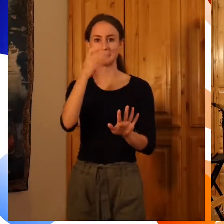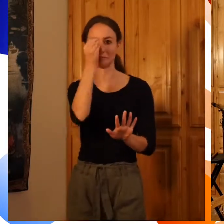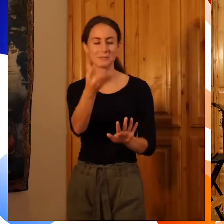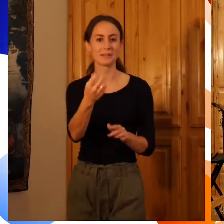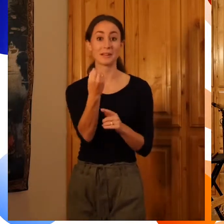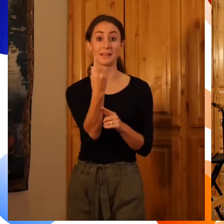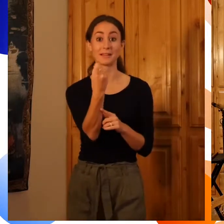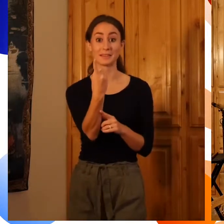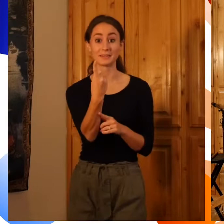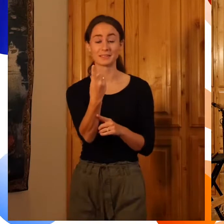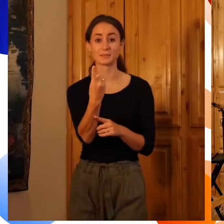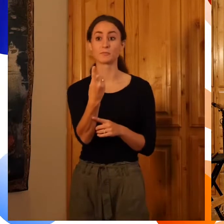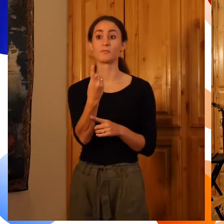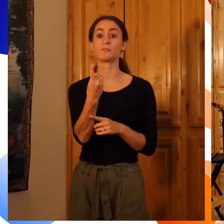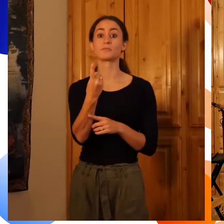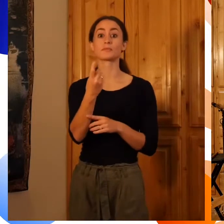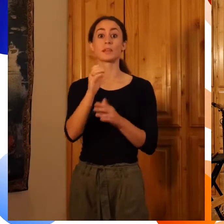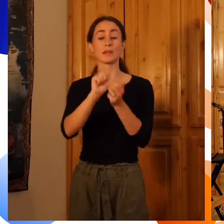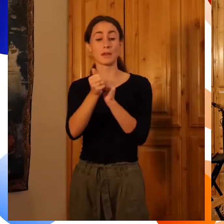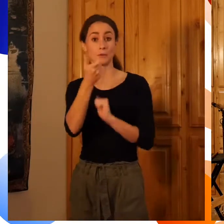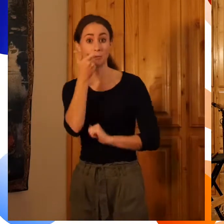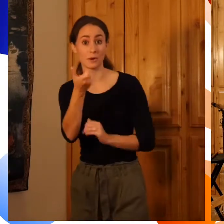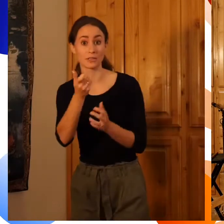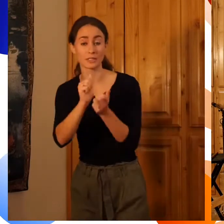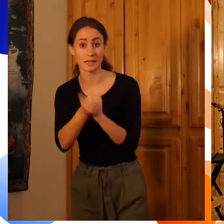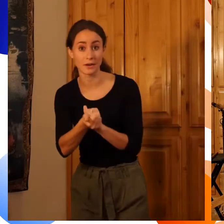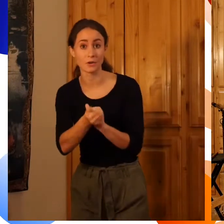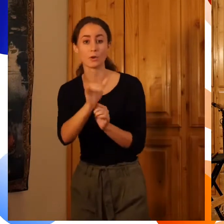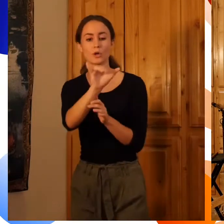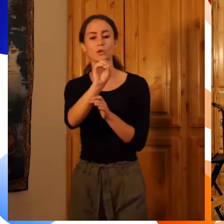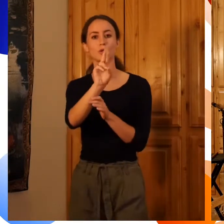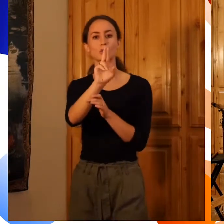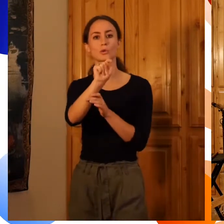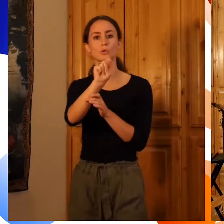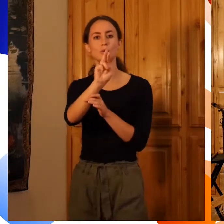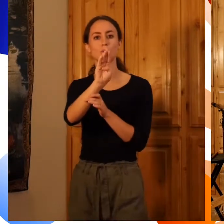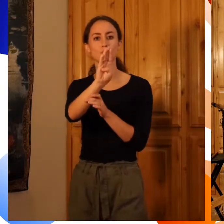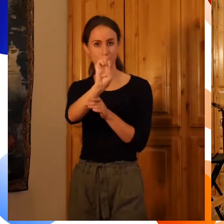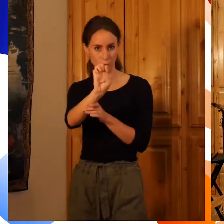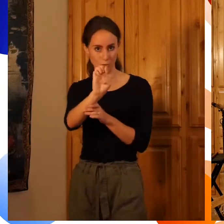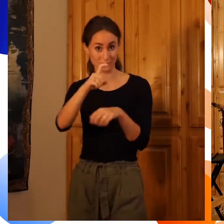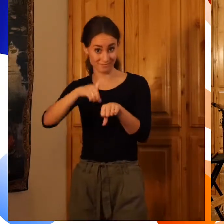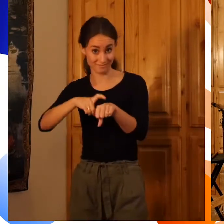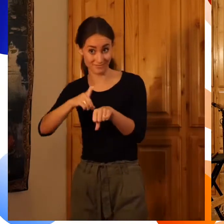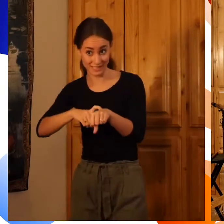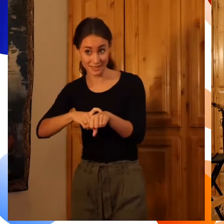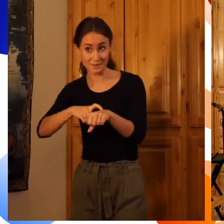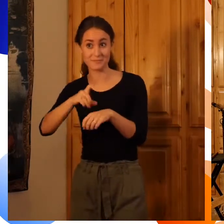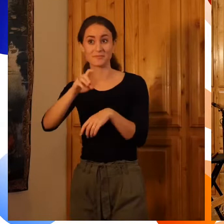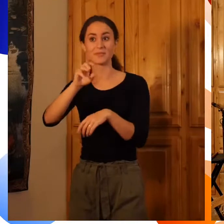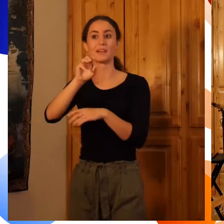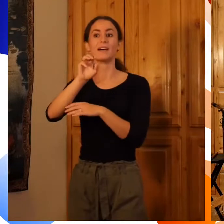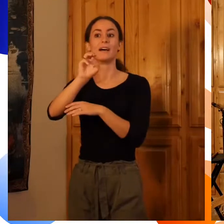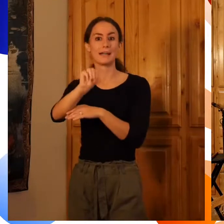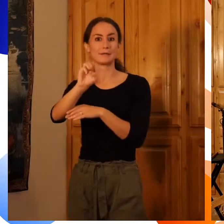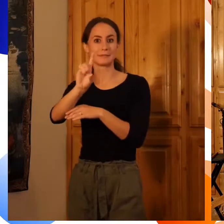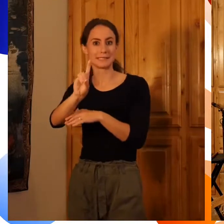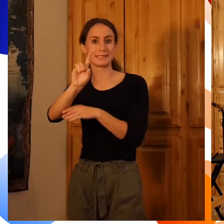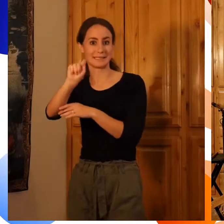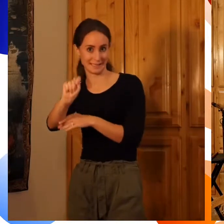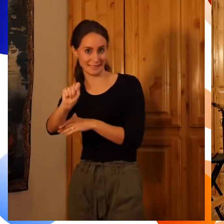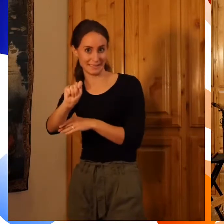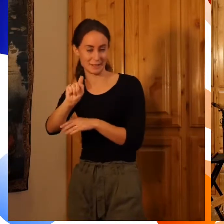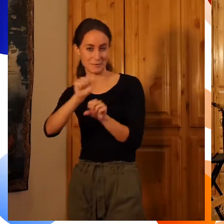only, MDT, which is Mountain Daylight Time. Okay. Yes. And